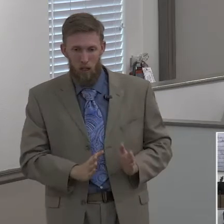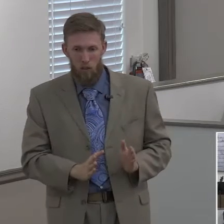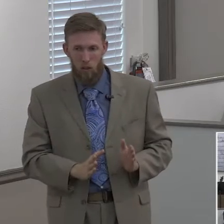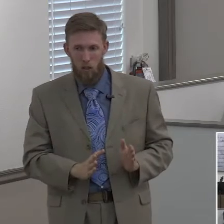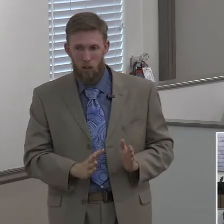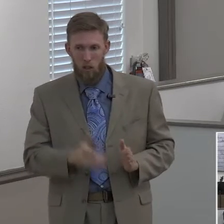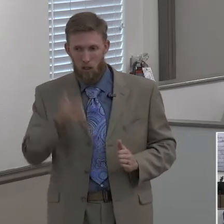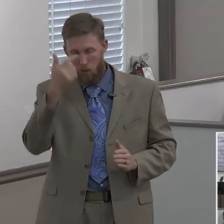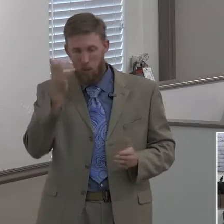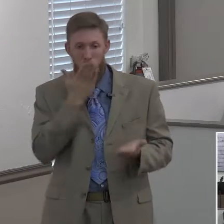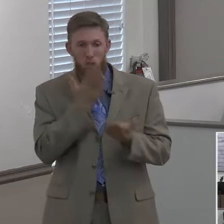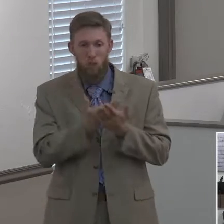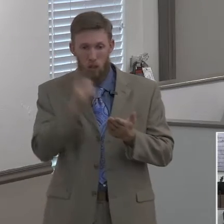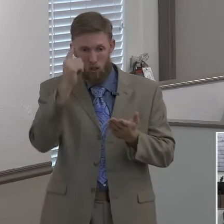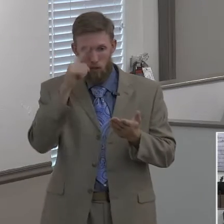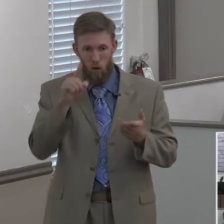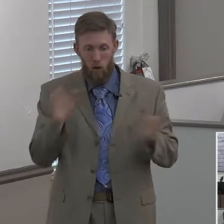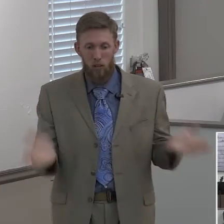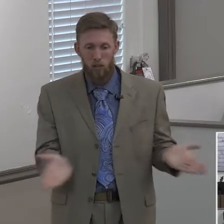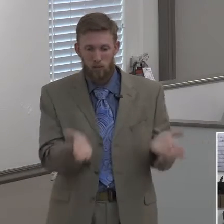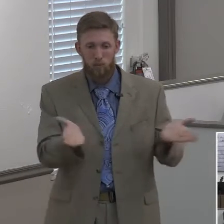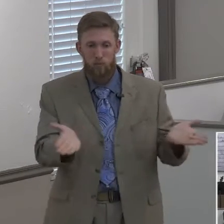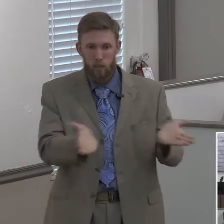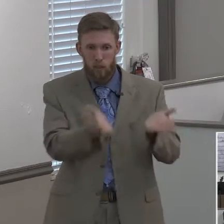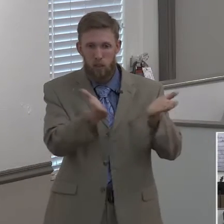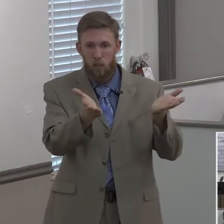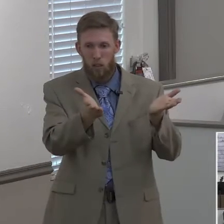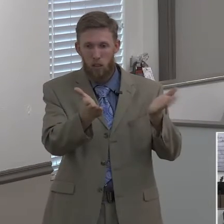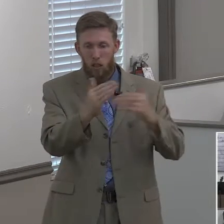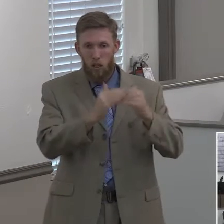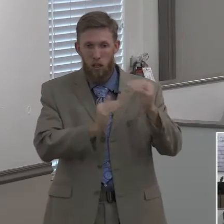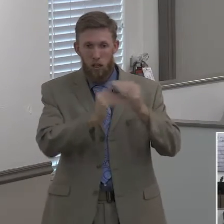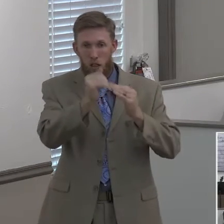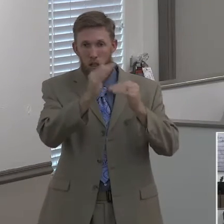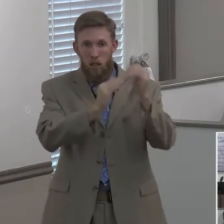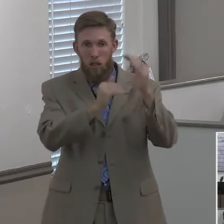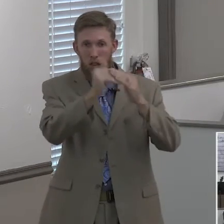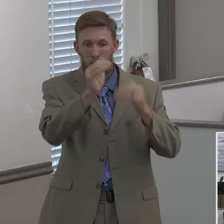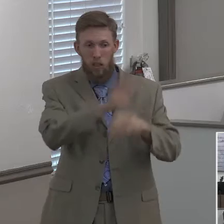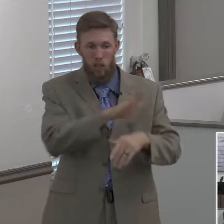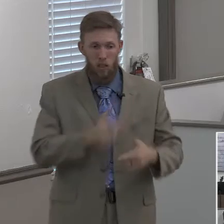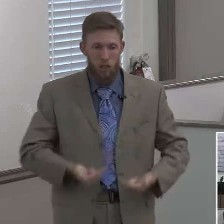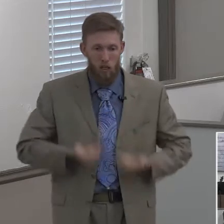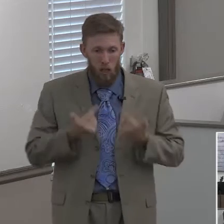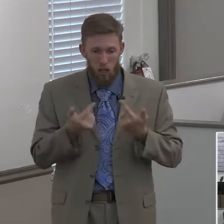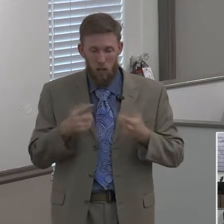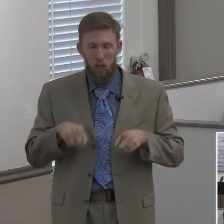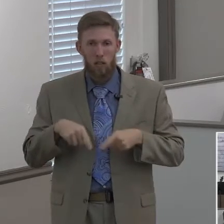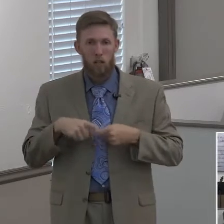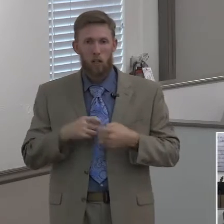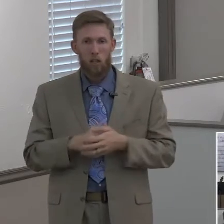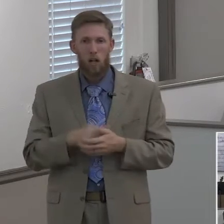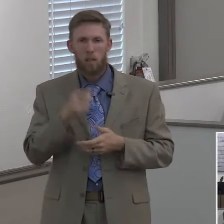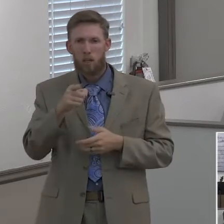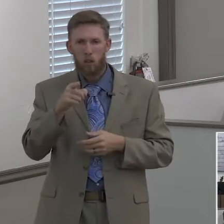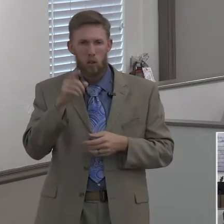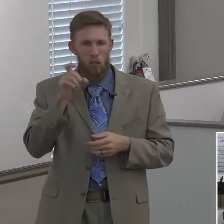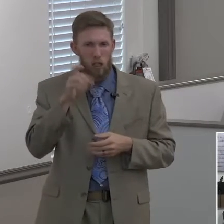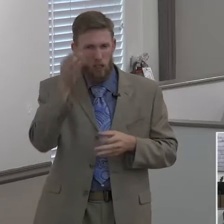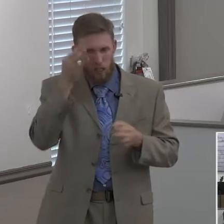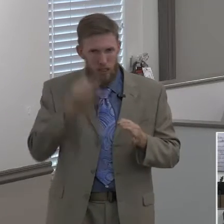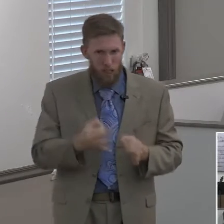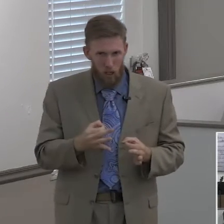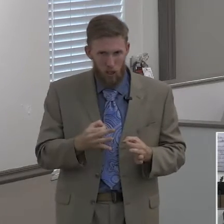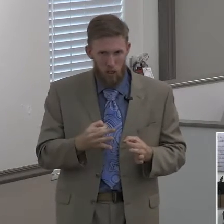good. To what, folks? Edification, building them up. You've got to make a decision to be an